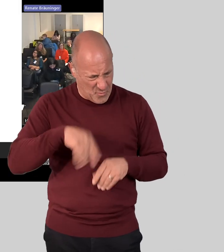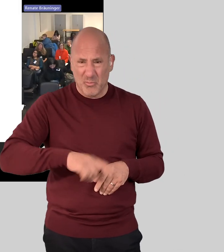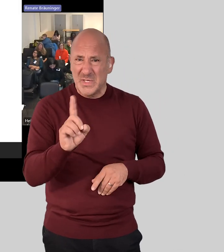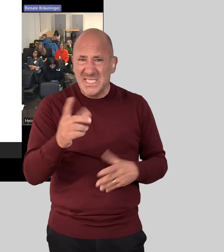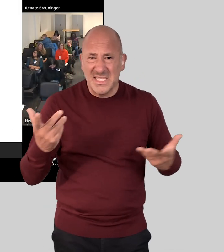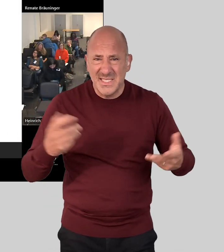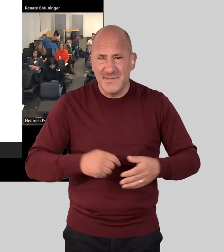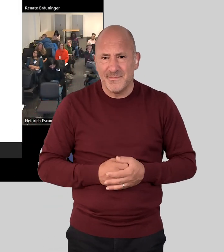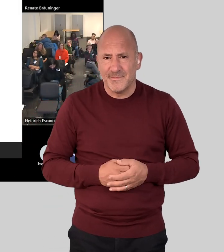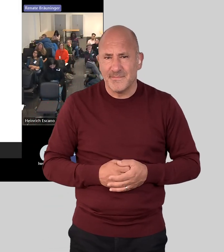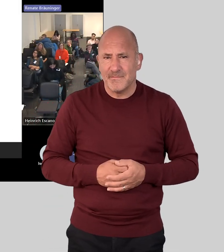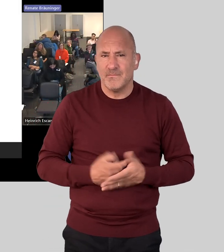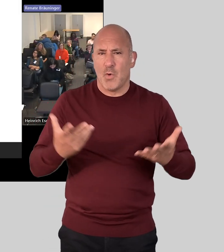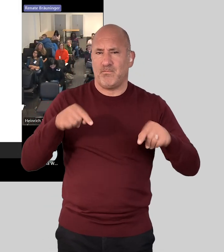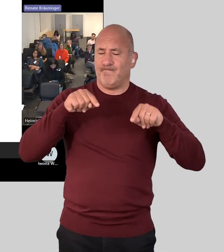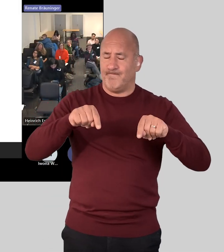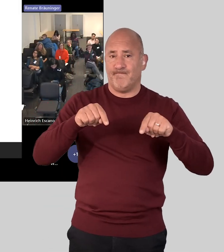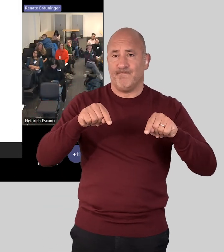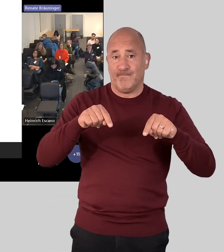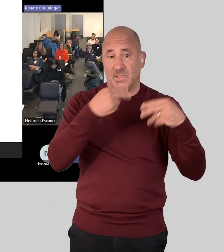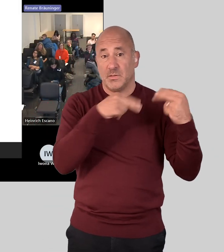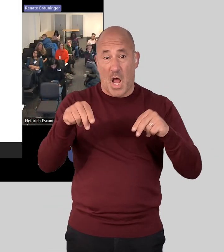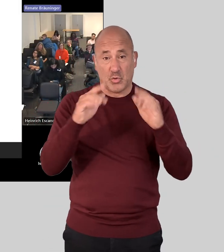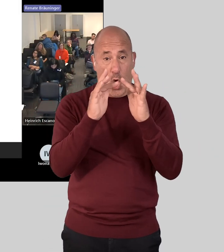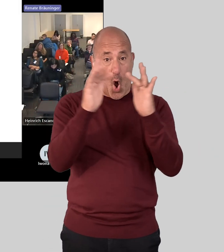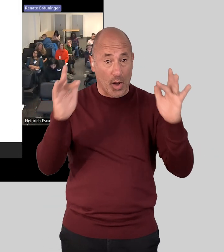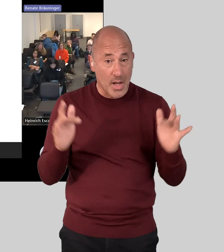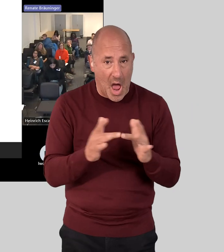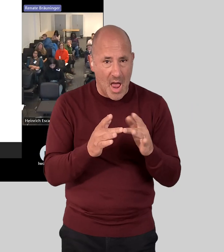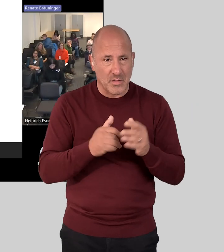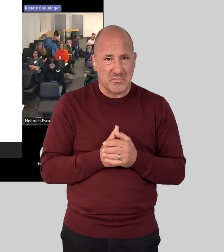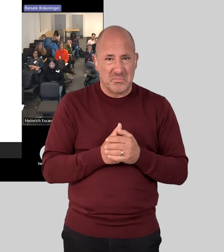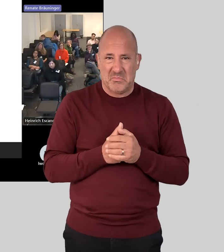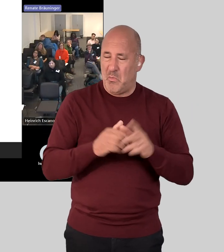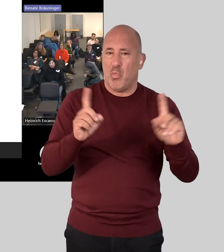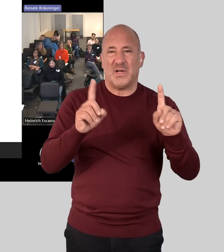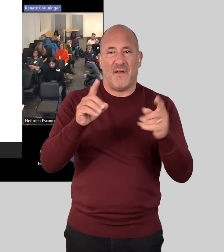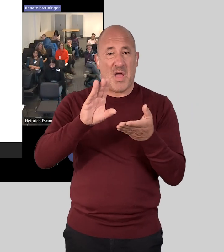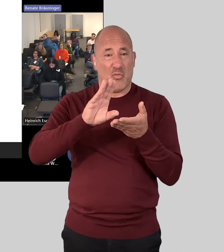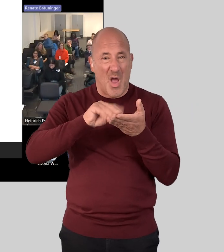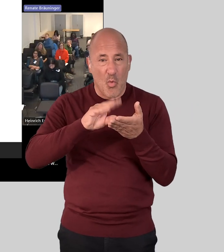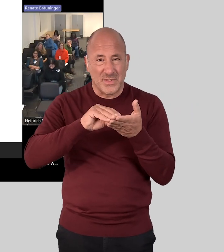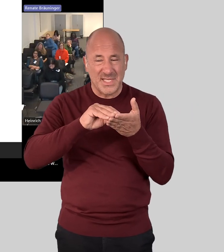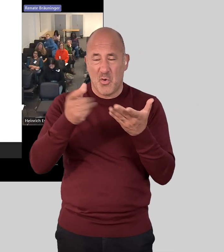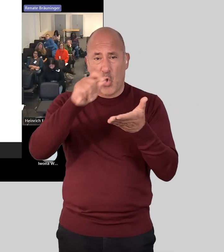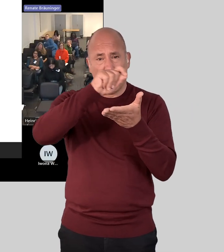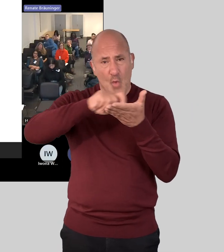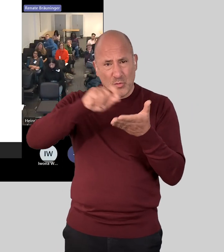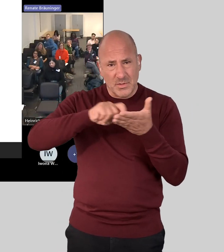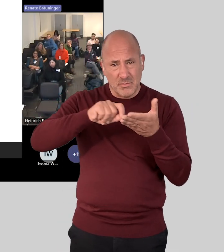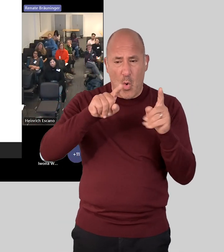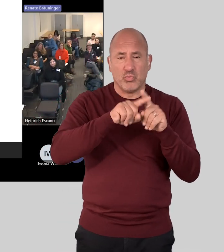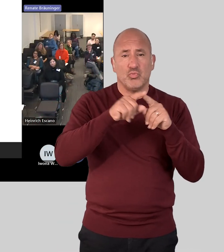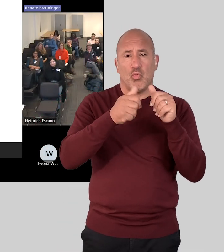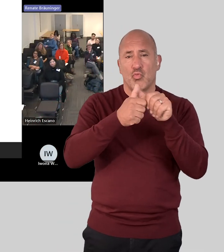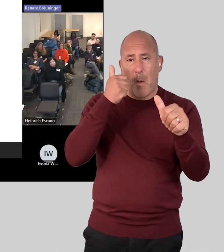then what is a sort of what is created from this. So it is the online